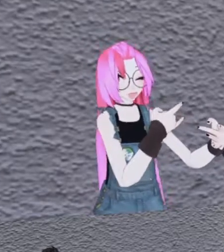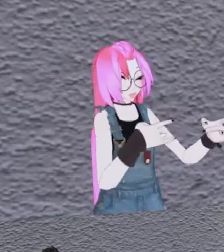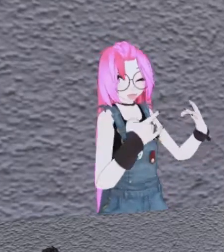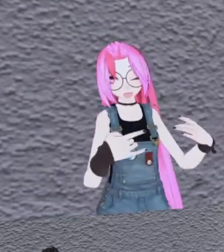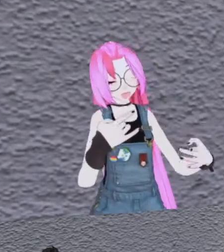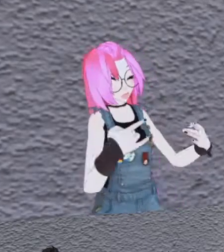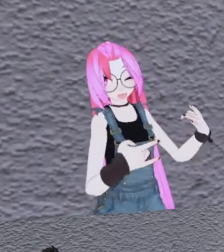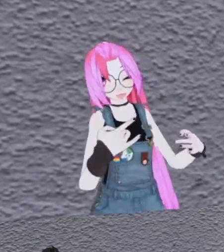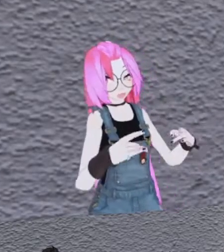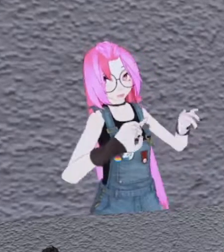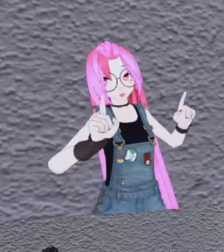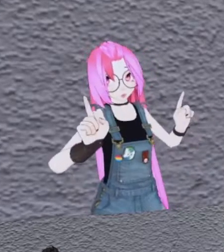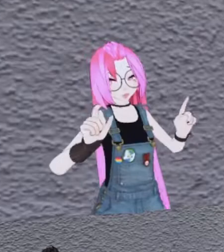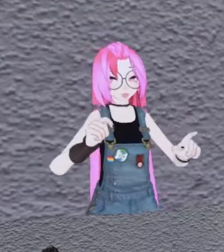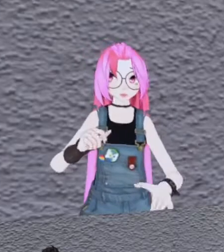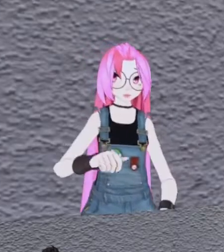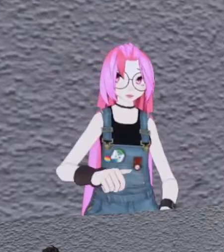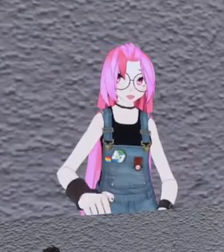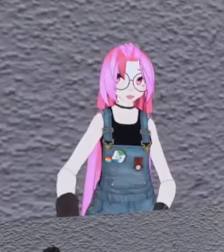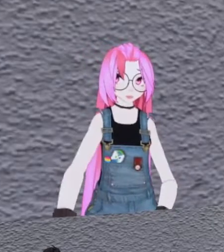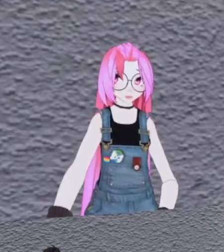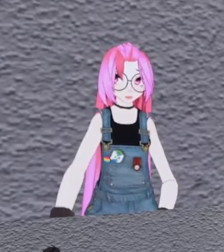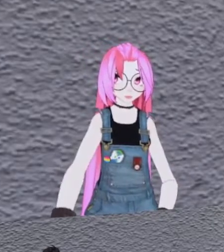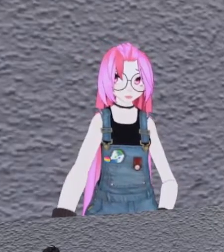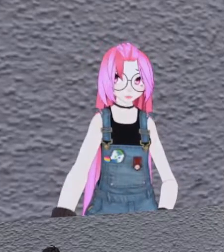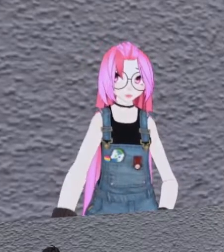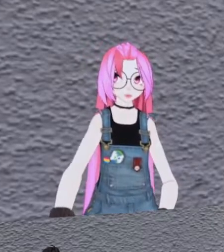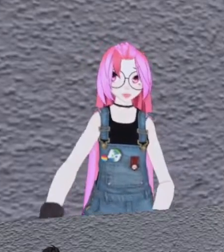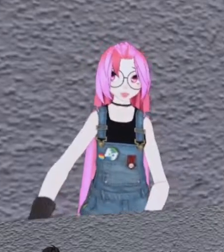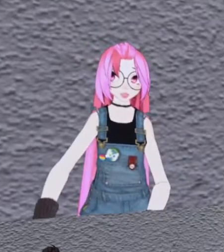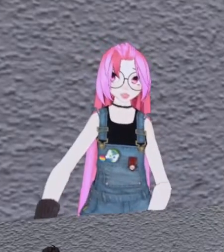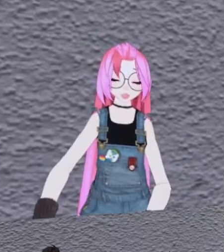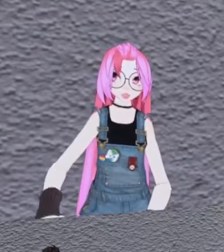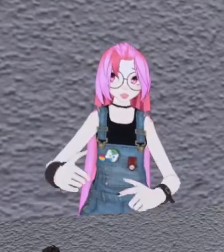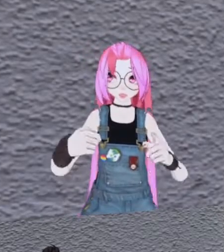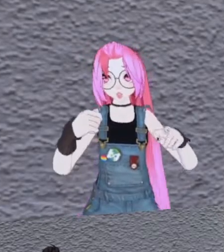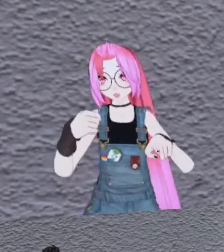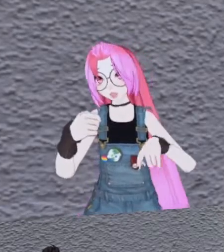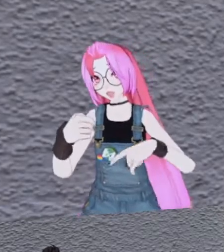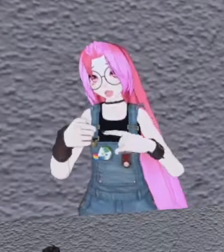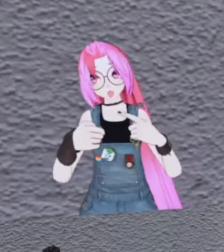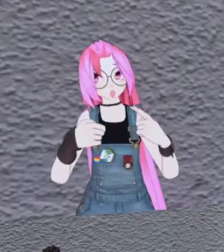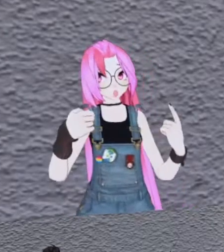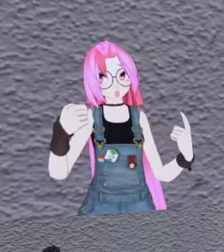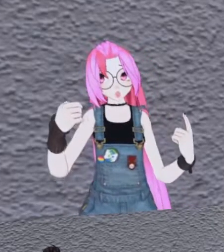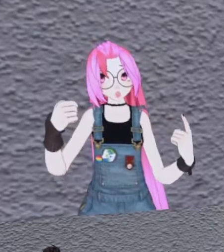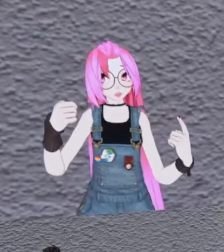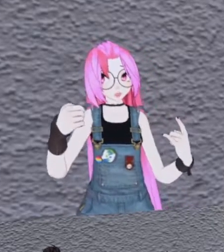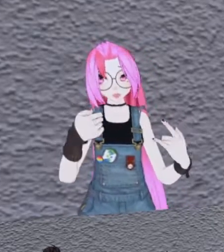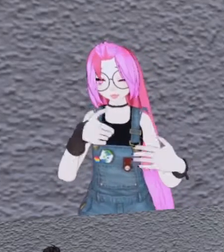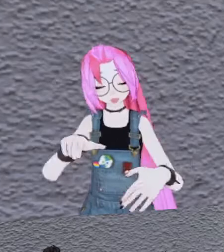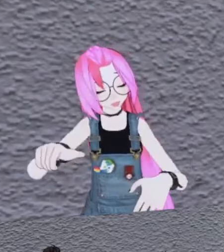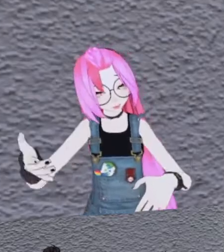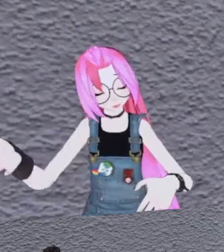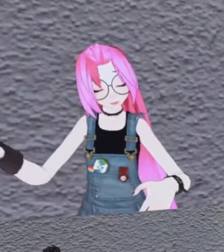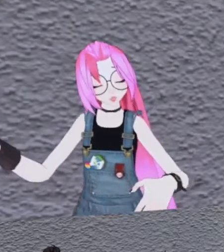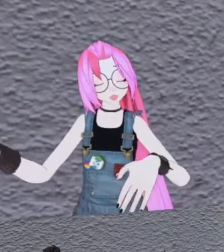Yeah, not this. Different. Yeah. Interesting stories about anything?